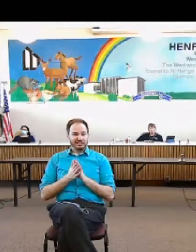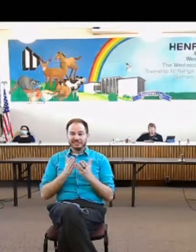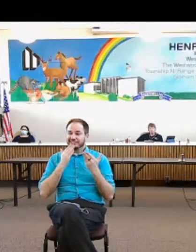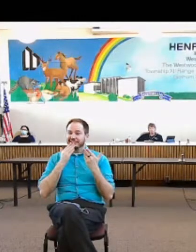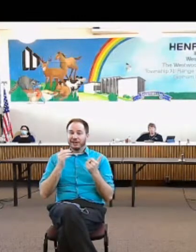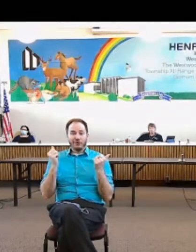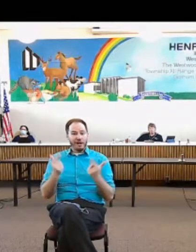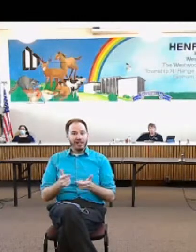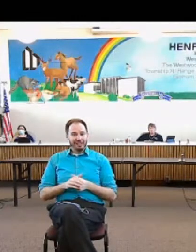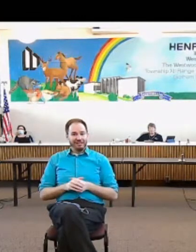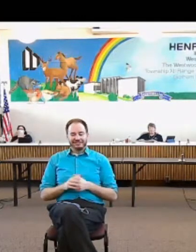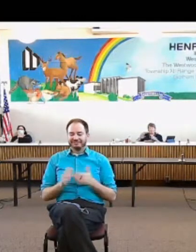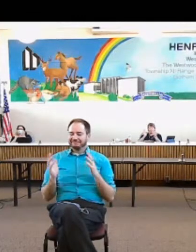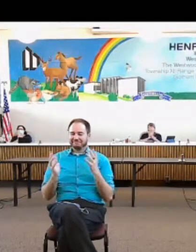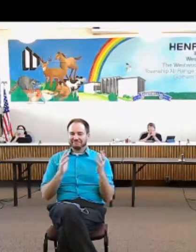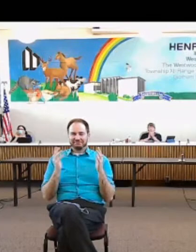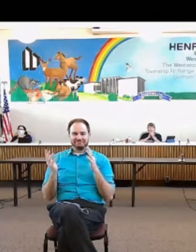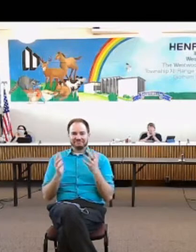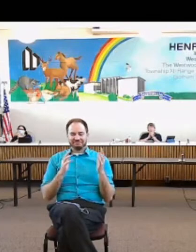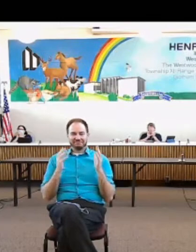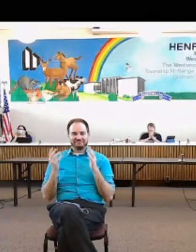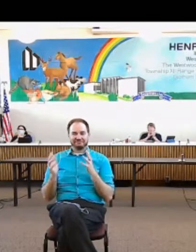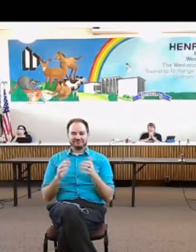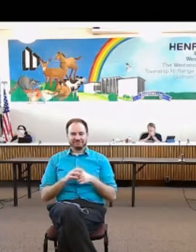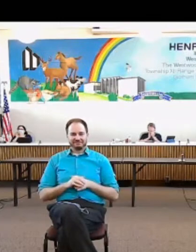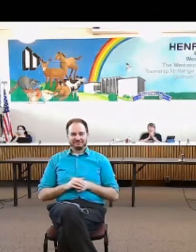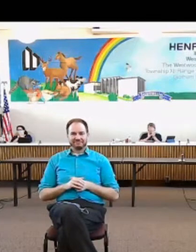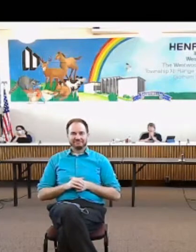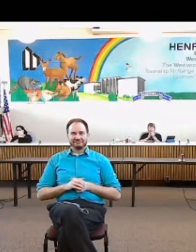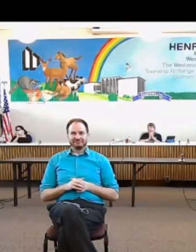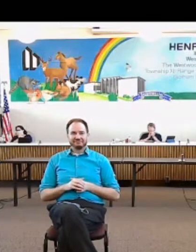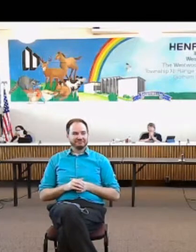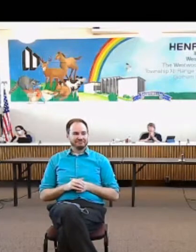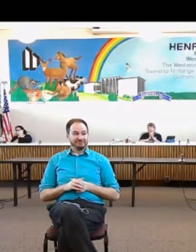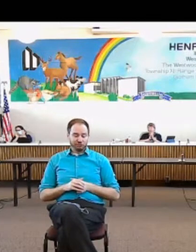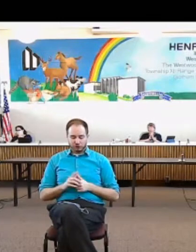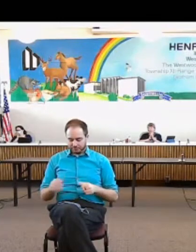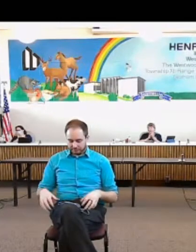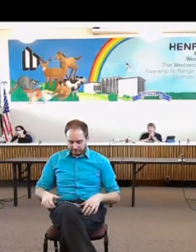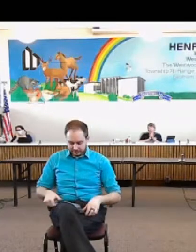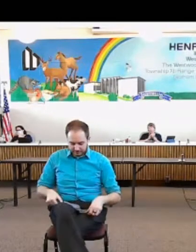very much, everyone. Let me keep it short.